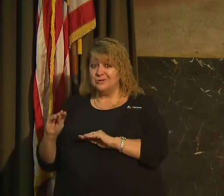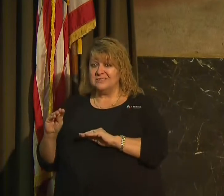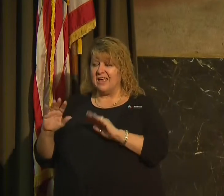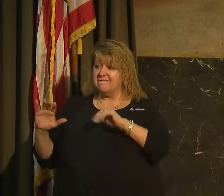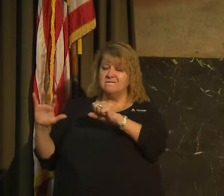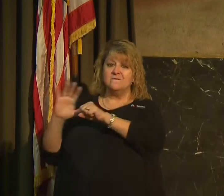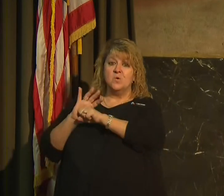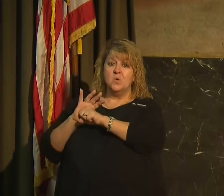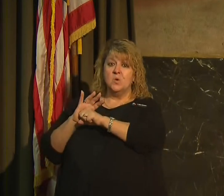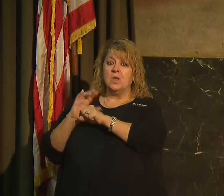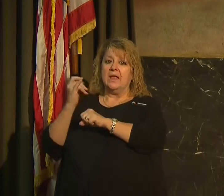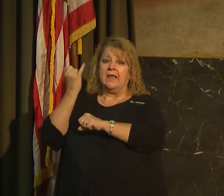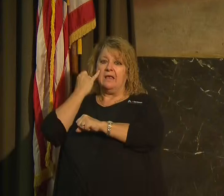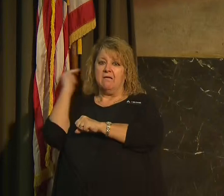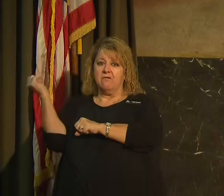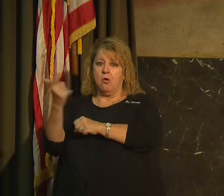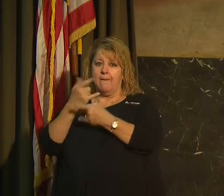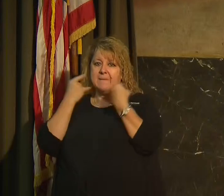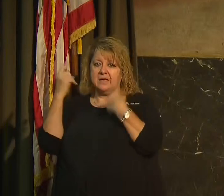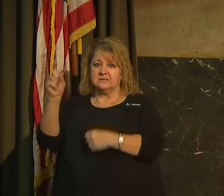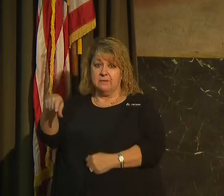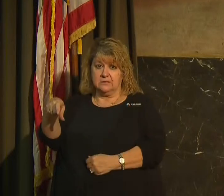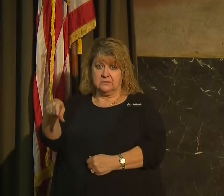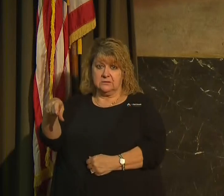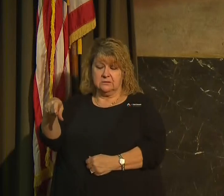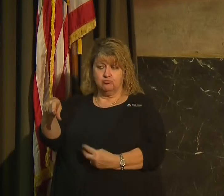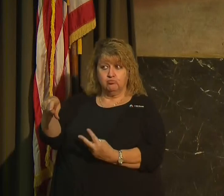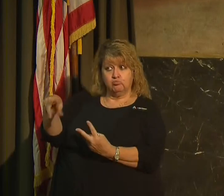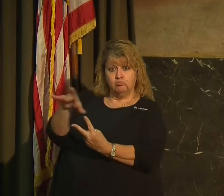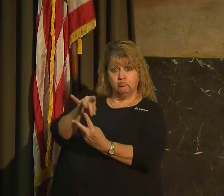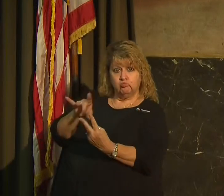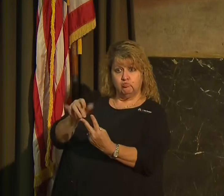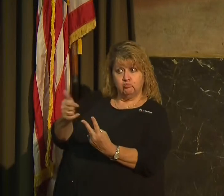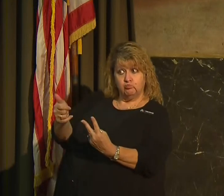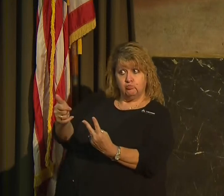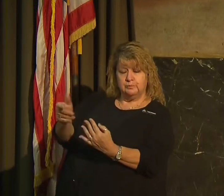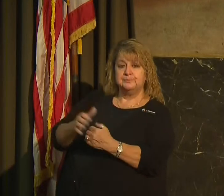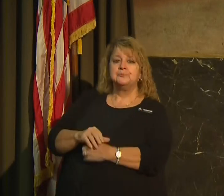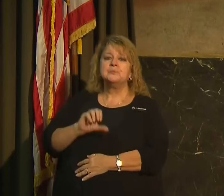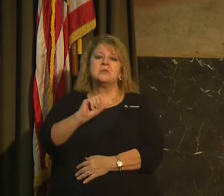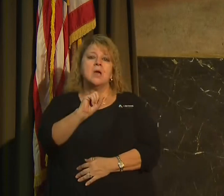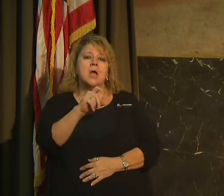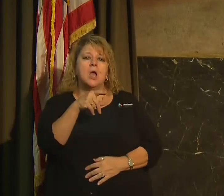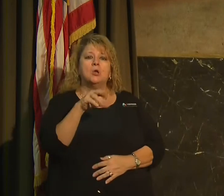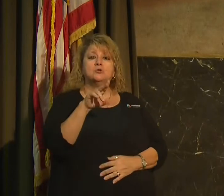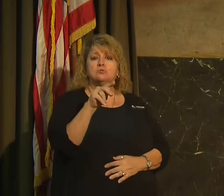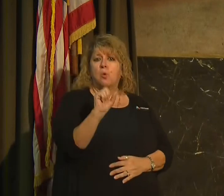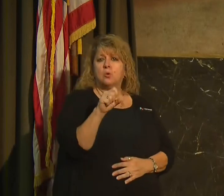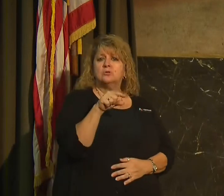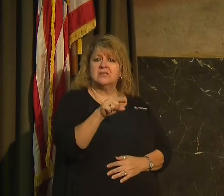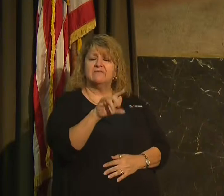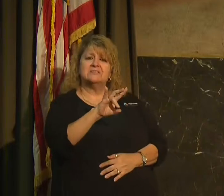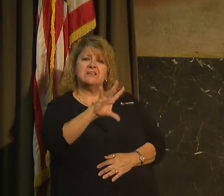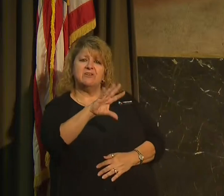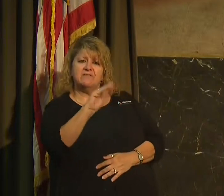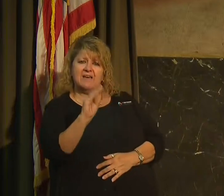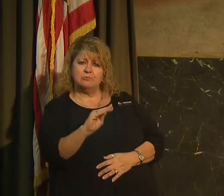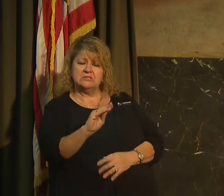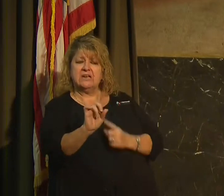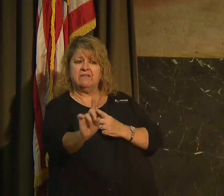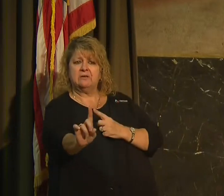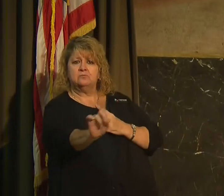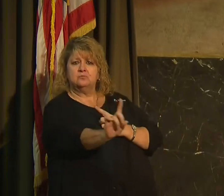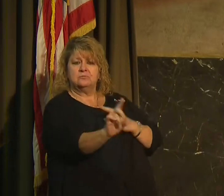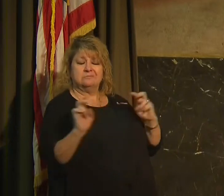place. For all indoor sporting events, capacity is limited to 75% similarly with social